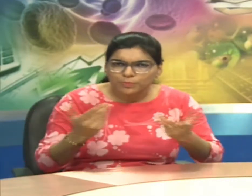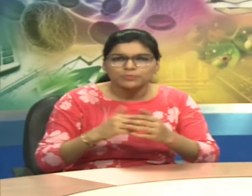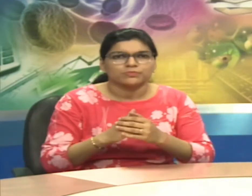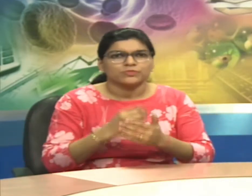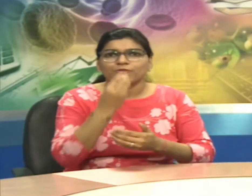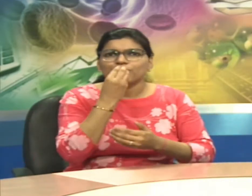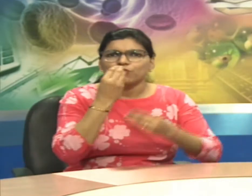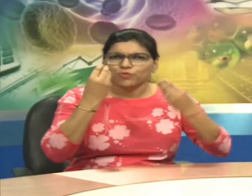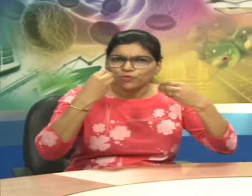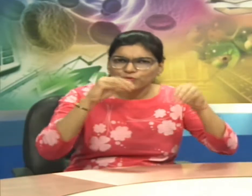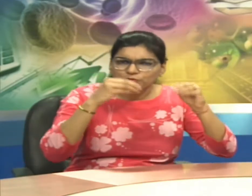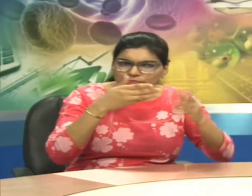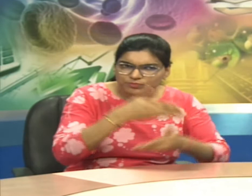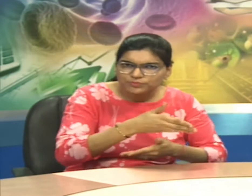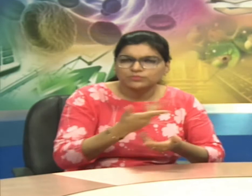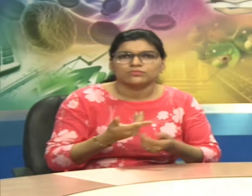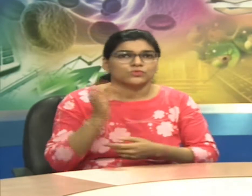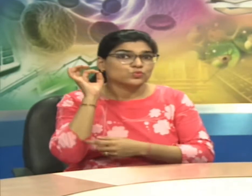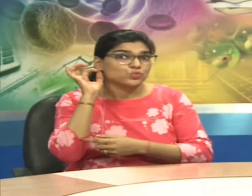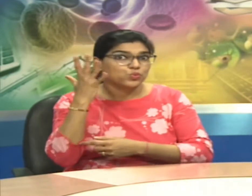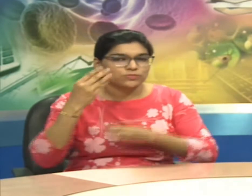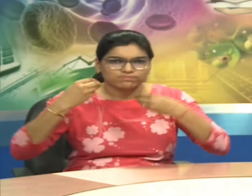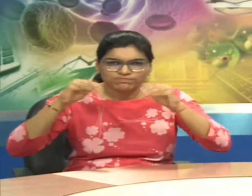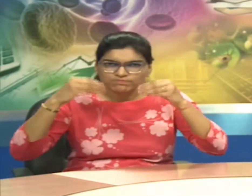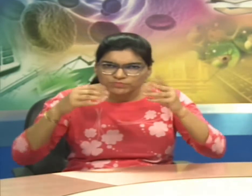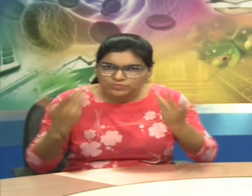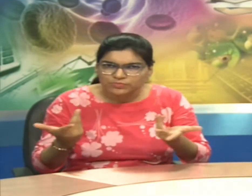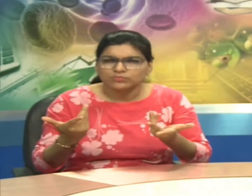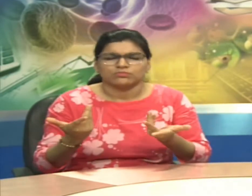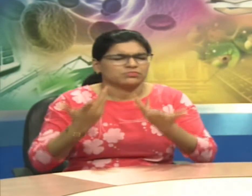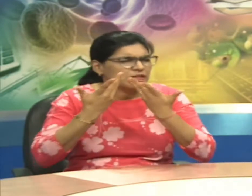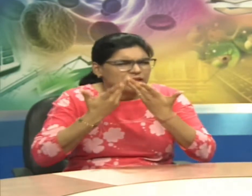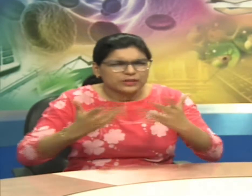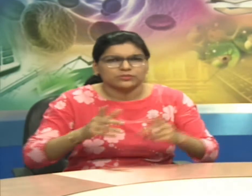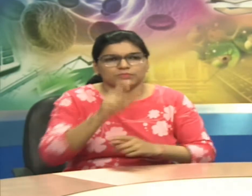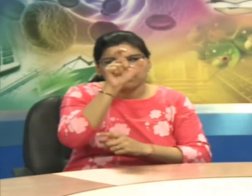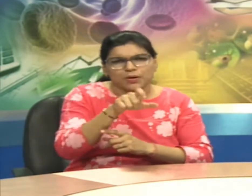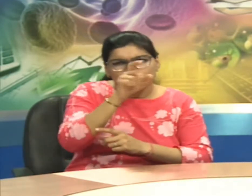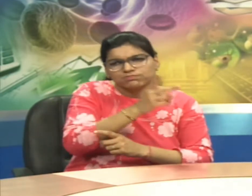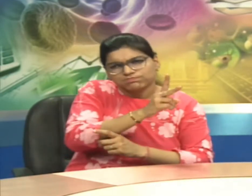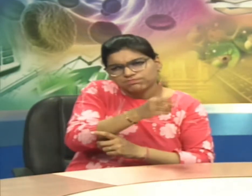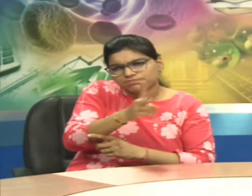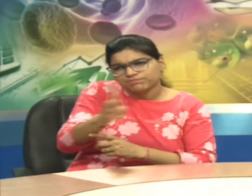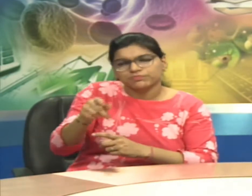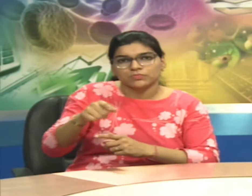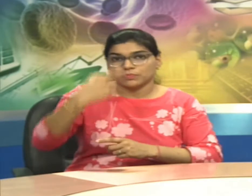For example, food business, cloth business, gold business, any kind of person who